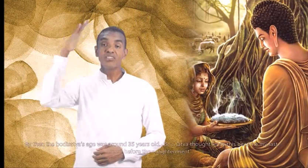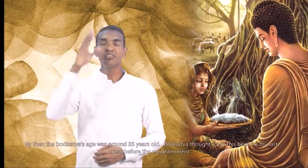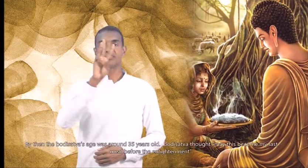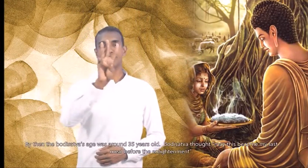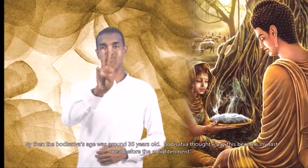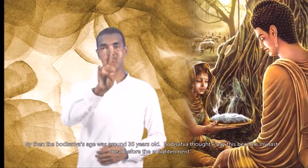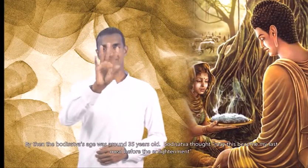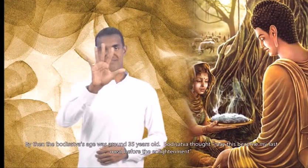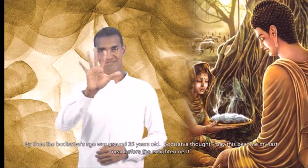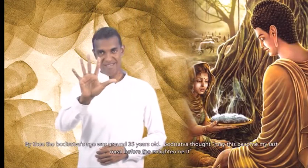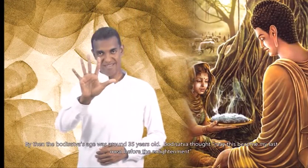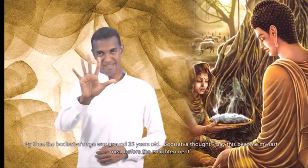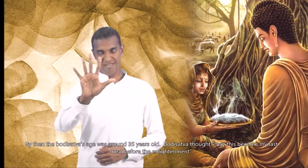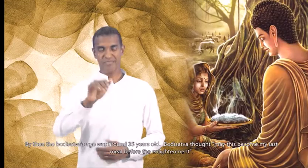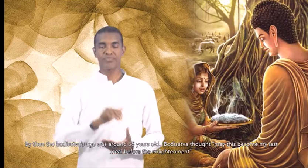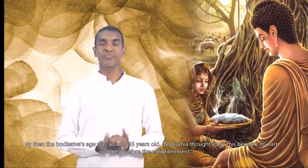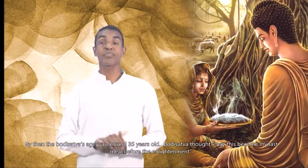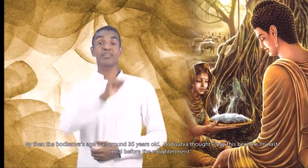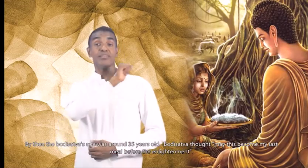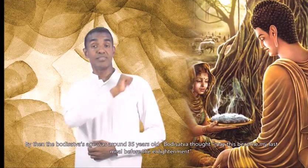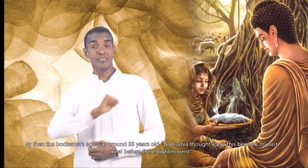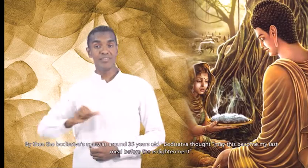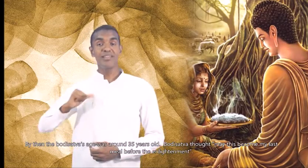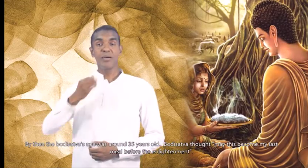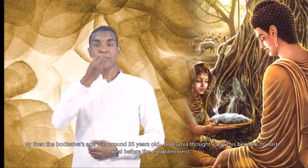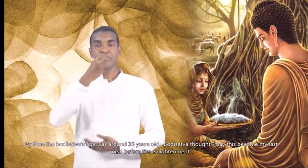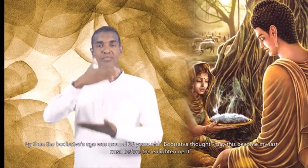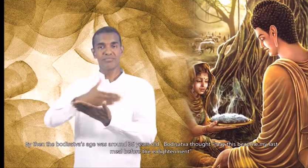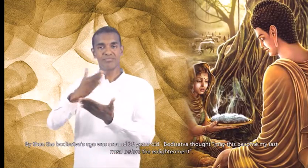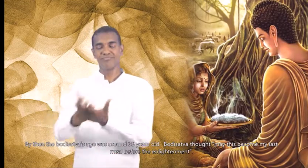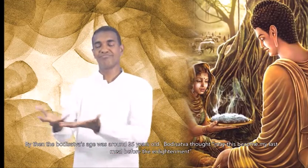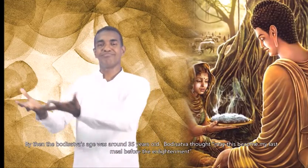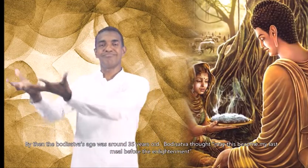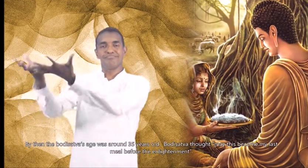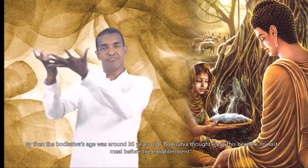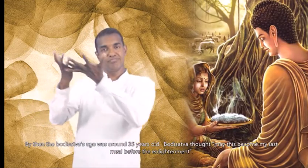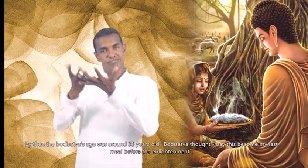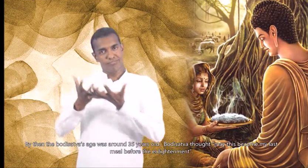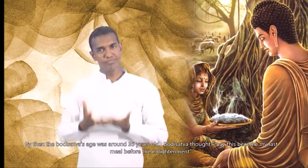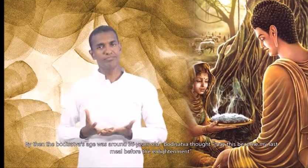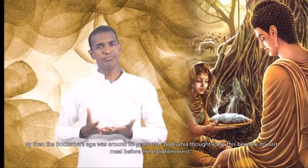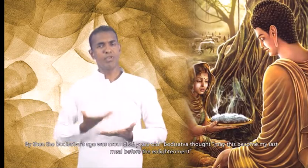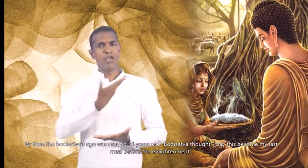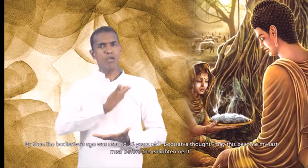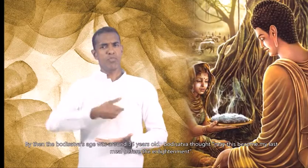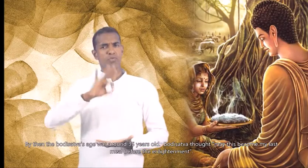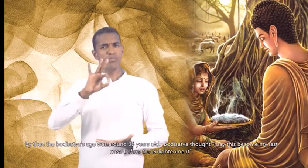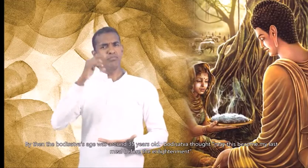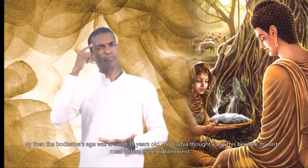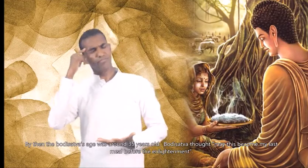By then, the Bodhisattva's age was around 35 years old. Bodhisattva thought, "May this become my